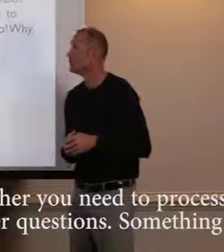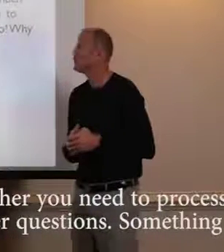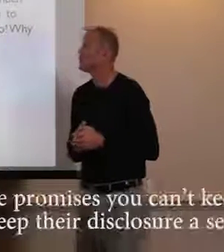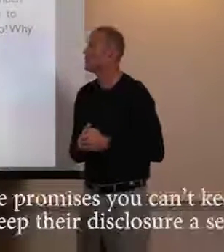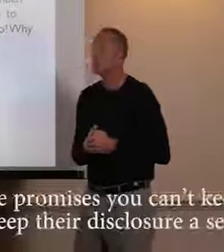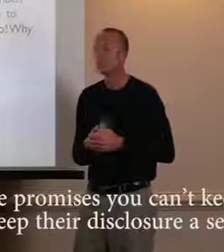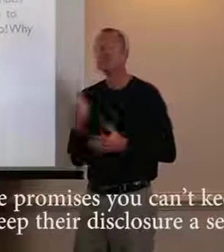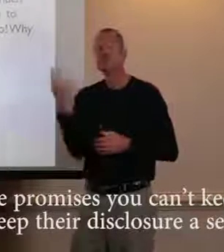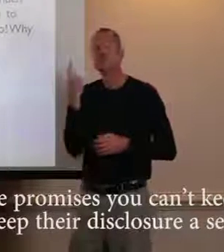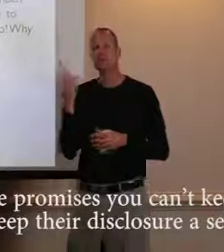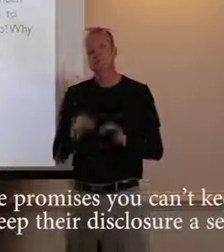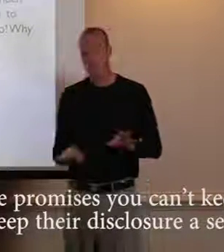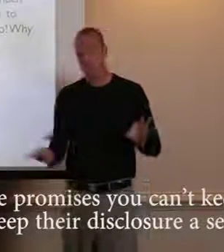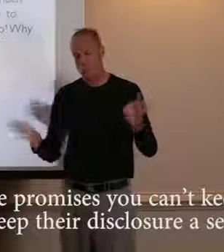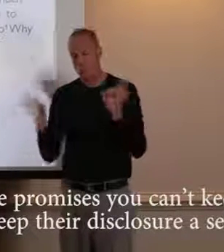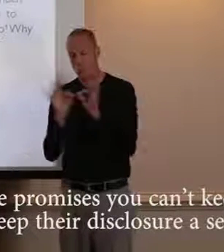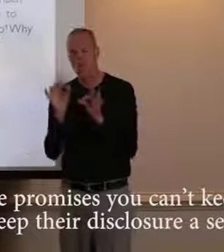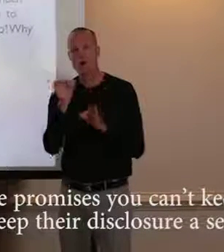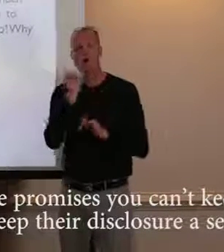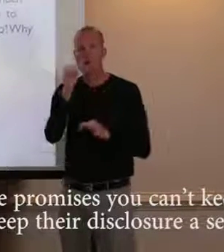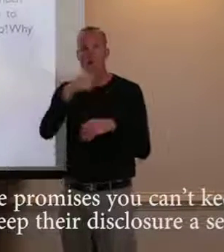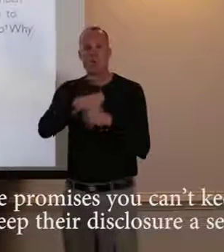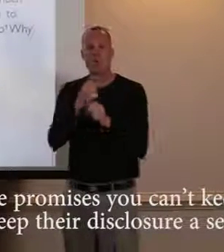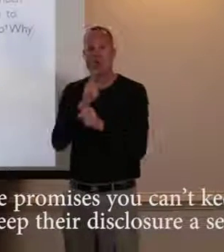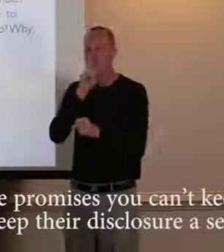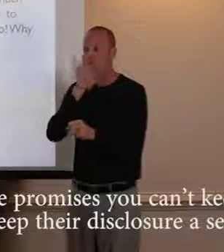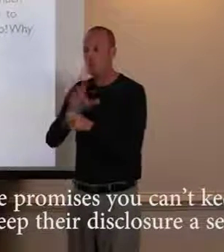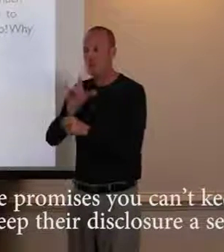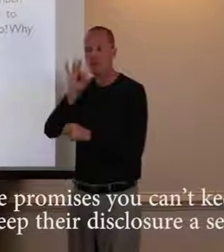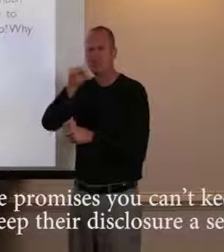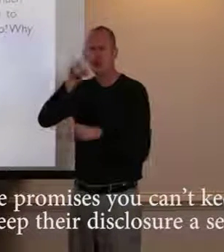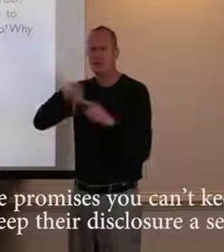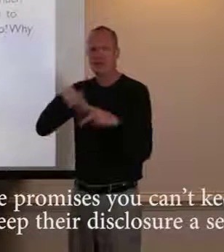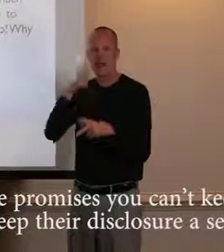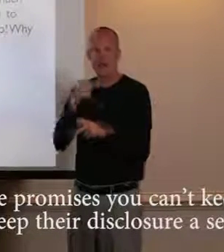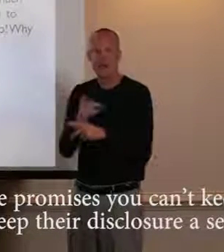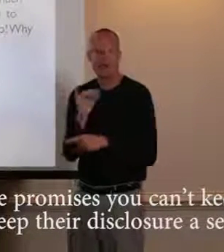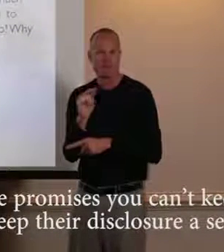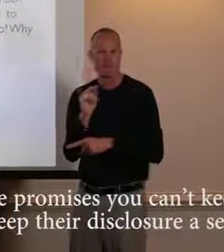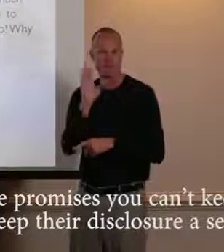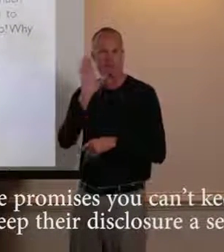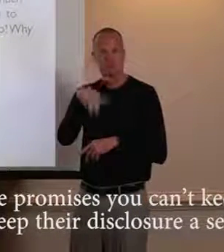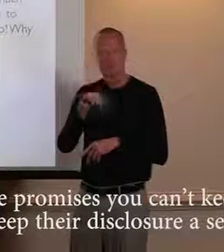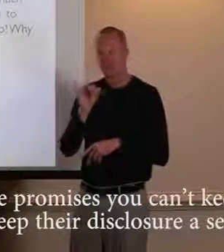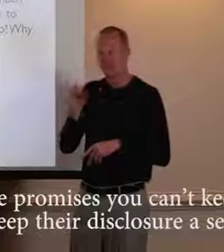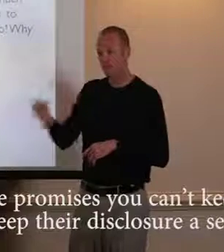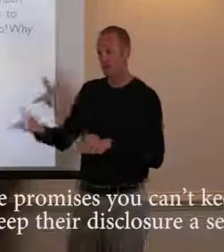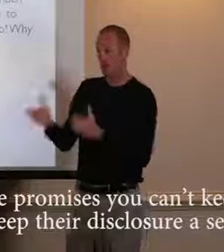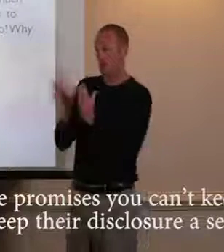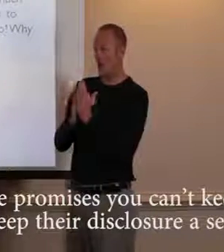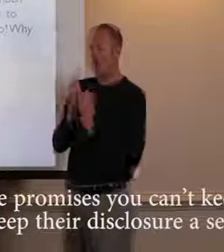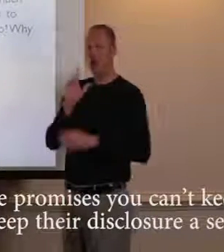Something really important is don't make promises you can't keep, especially if they ask you to keep their disclosure a secret.